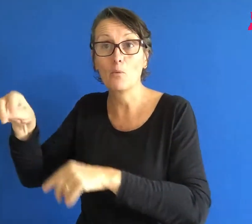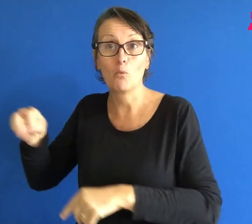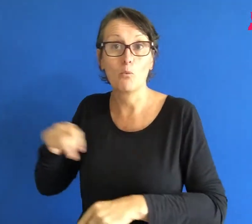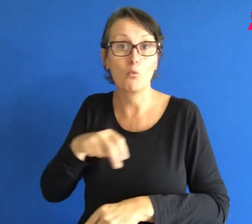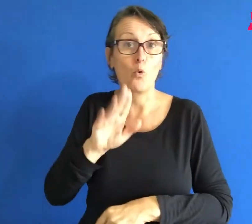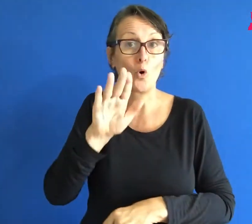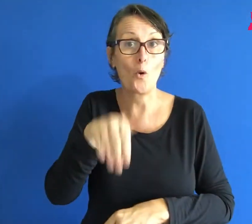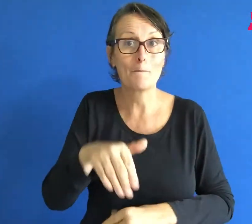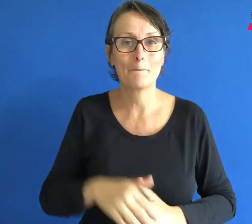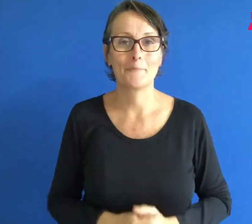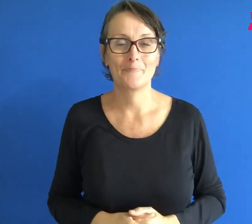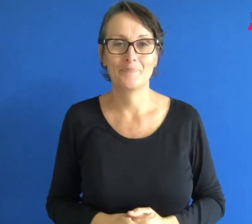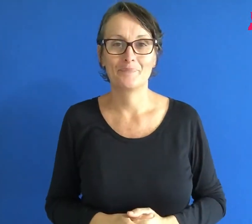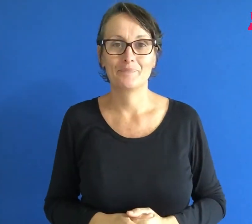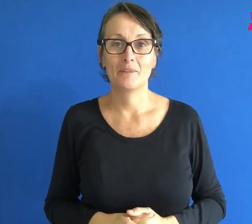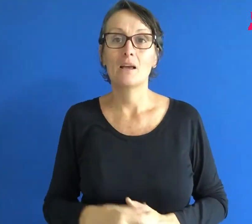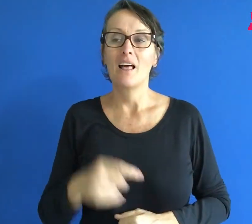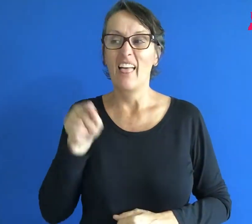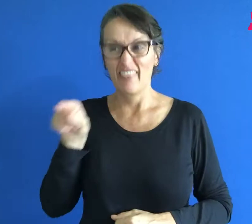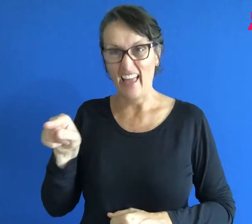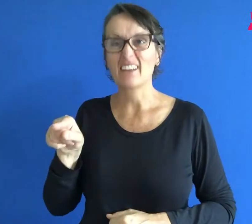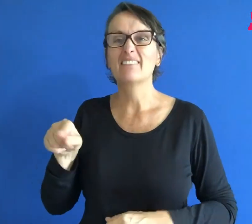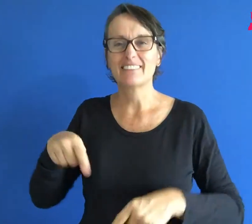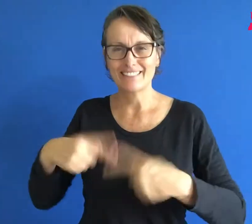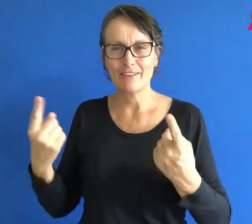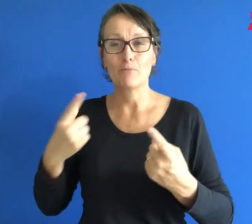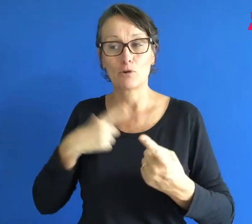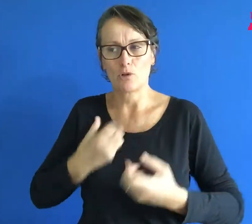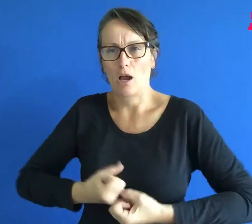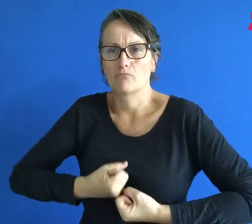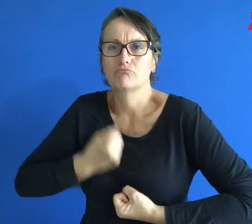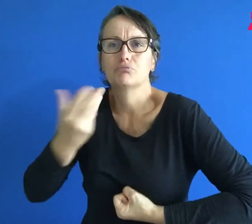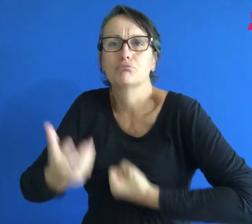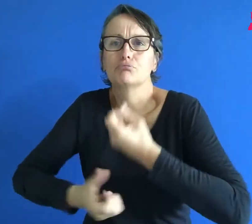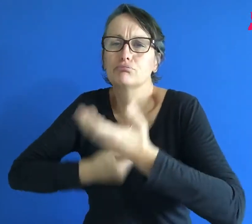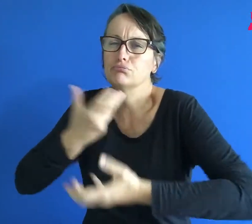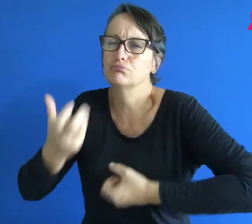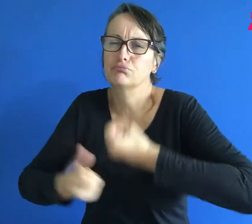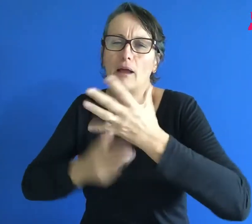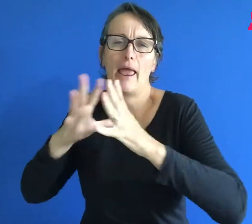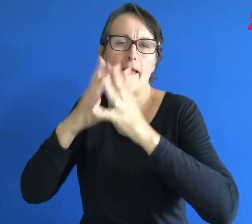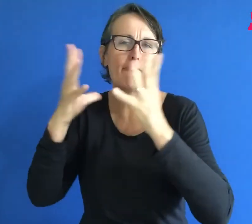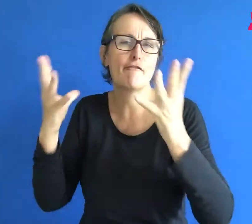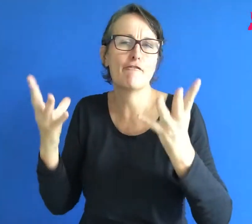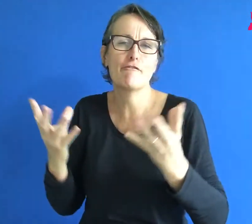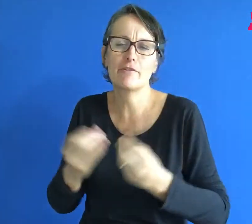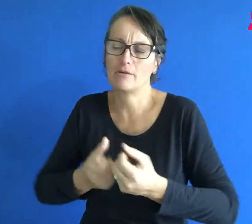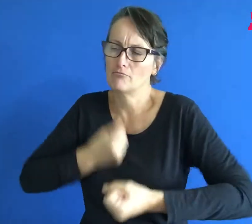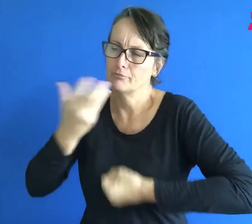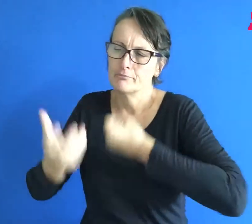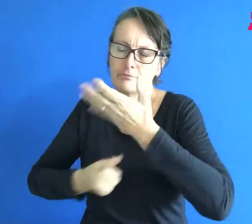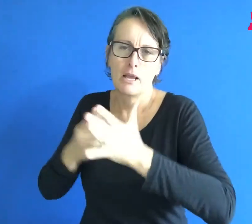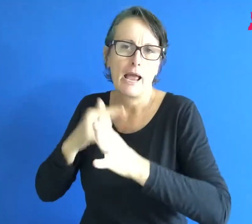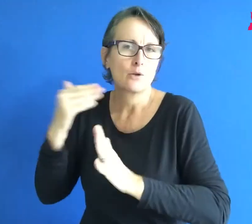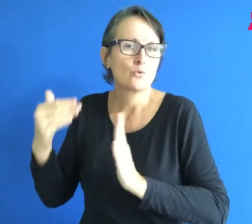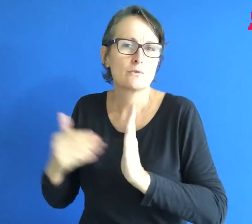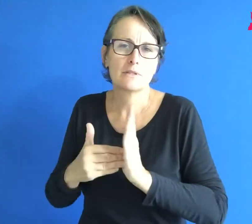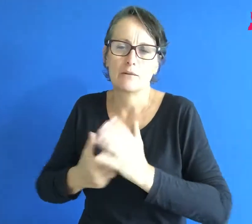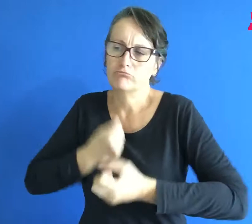one what she wanted to hear, or were you doing something different? No, I was being me in the moment. This was not Clifford the observer,